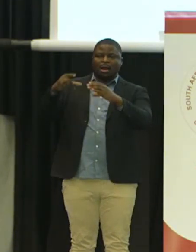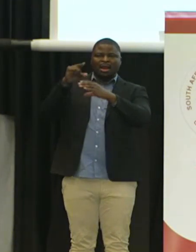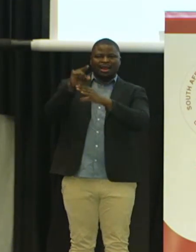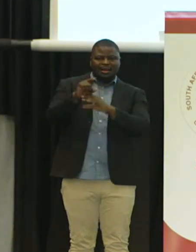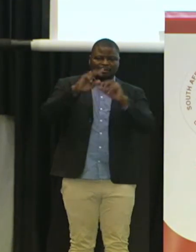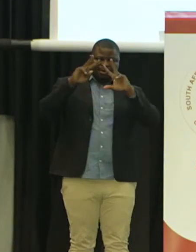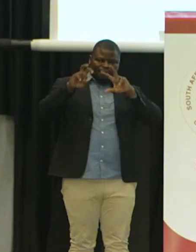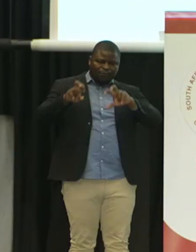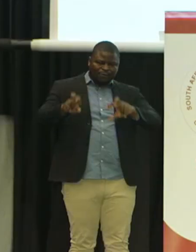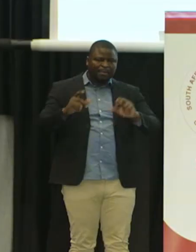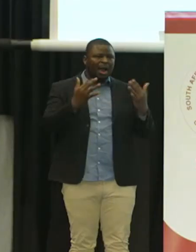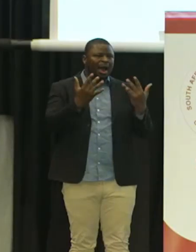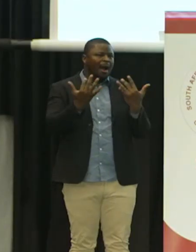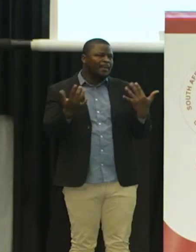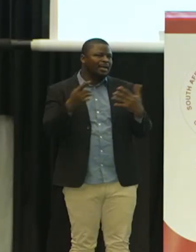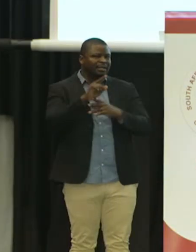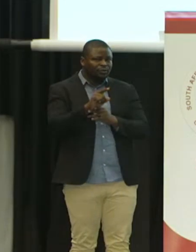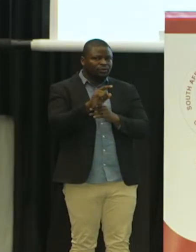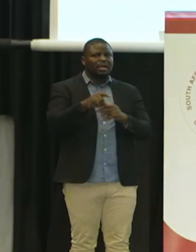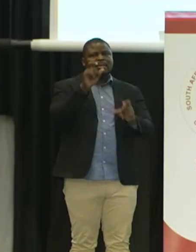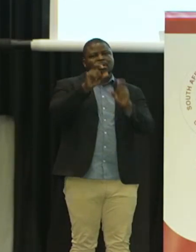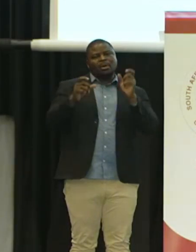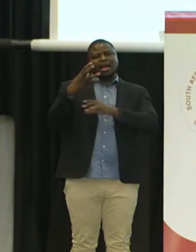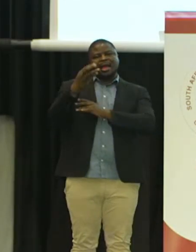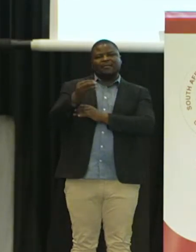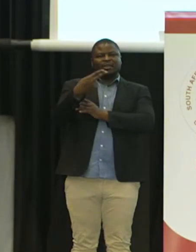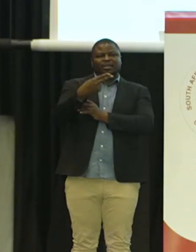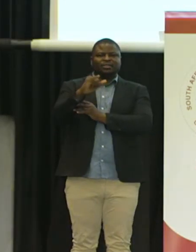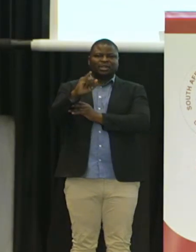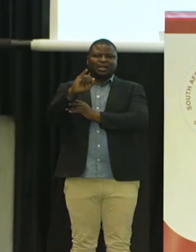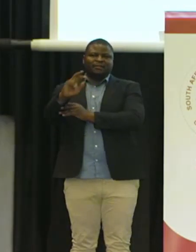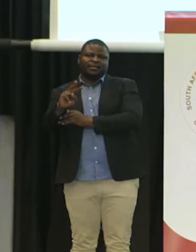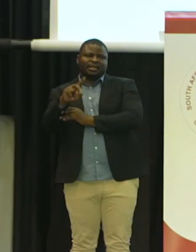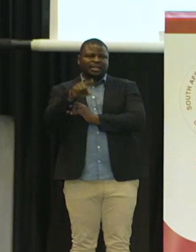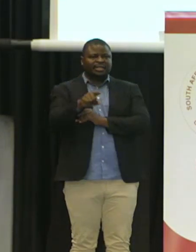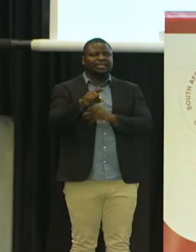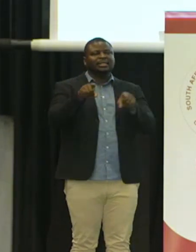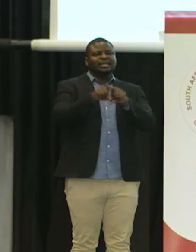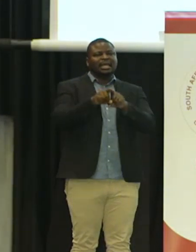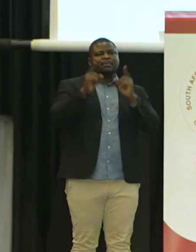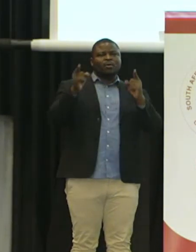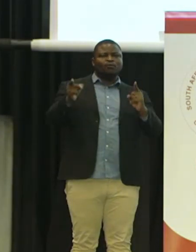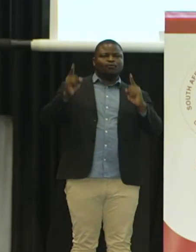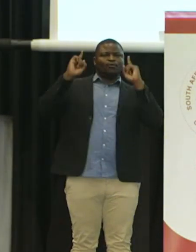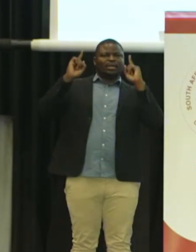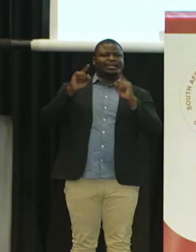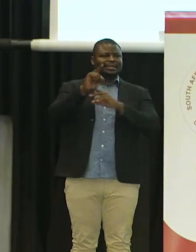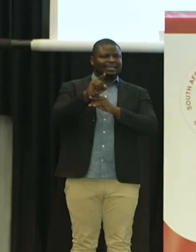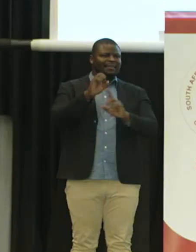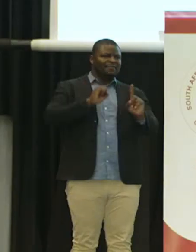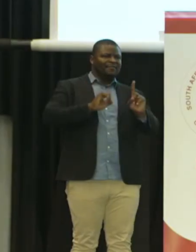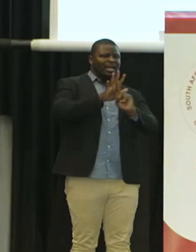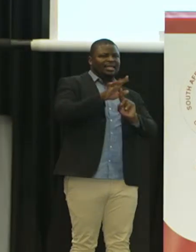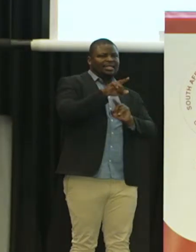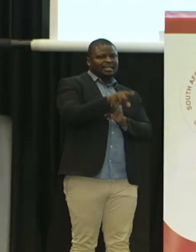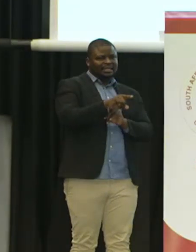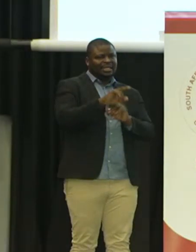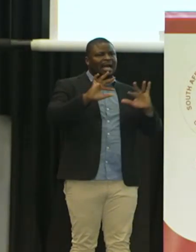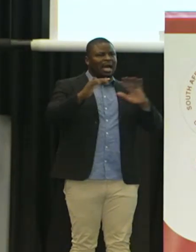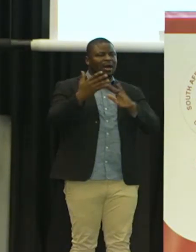burden around HIV, as well as the risk factors and coverage for prevention